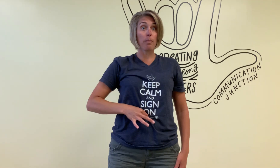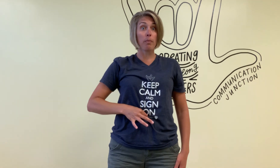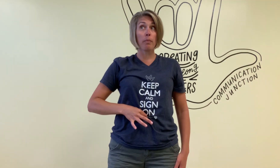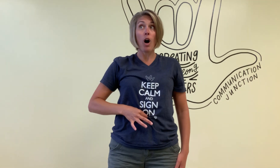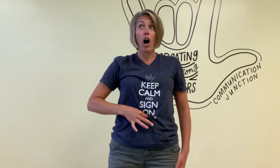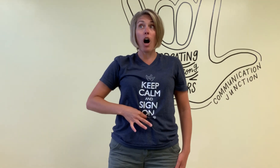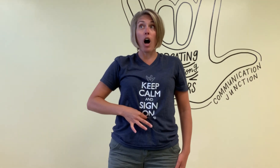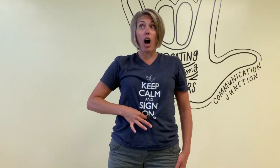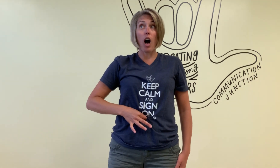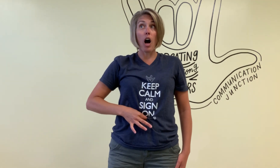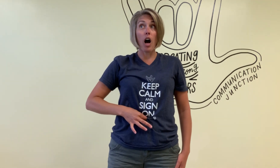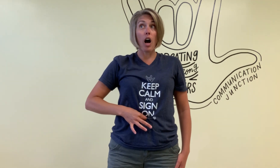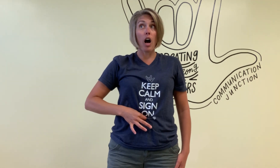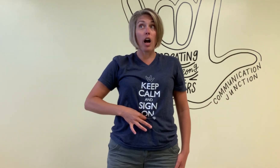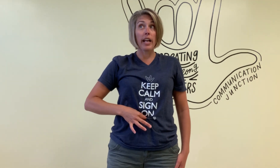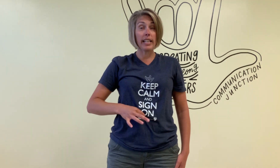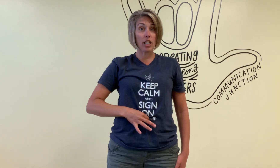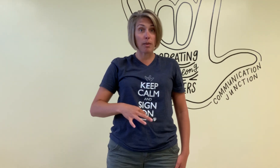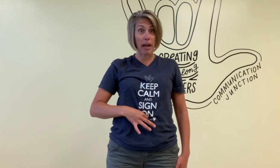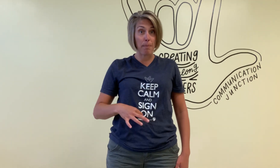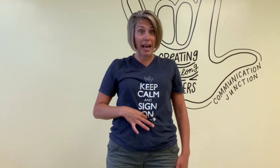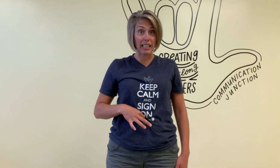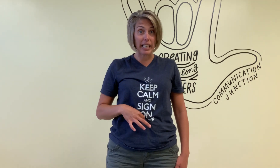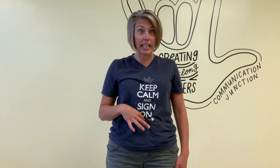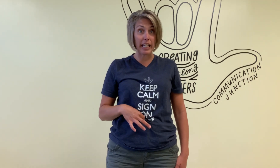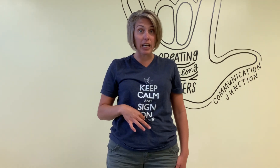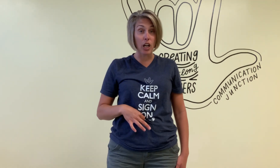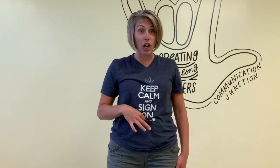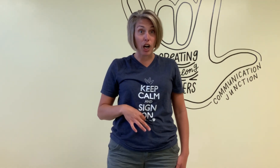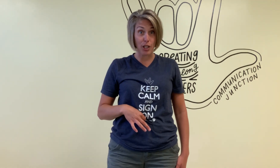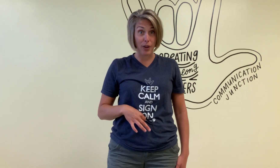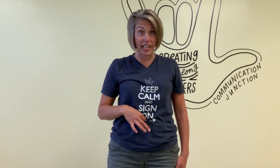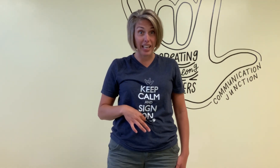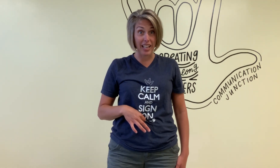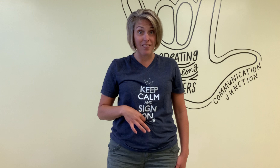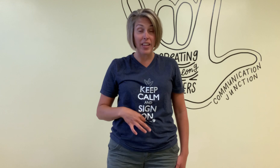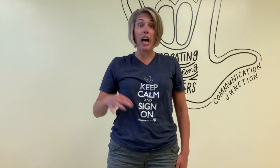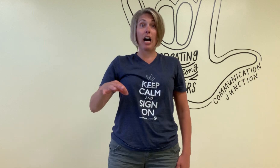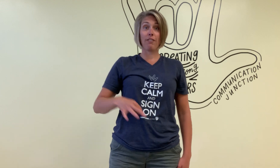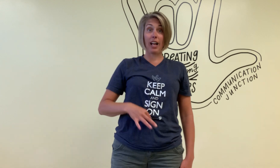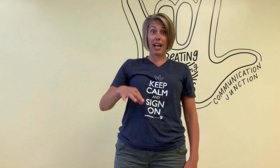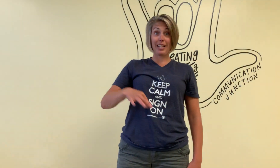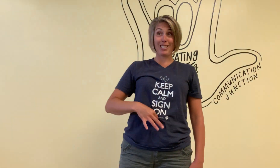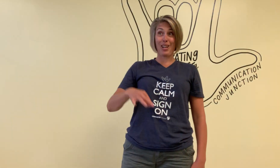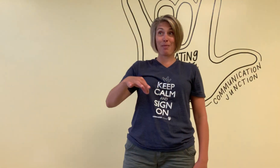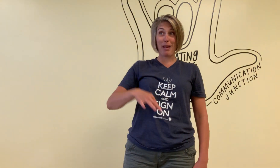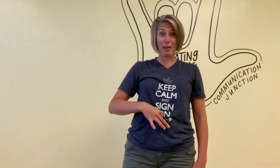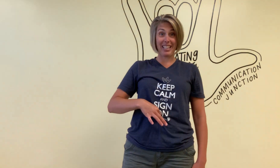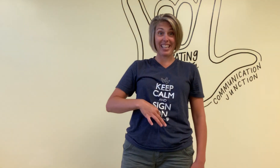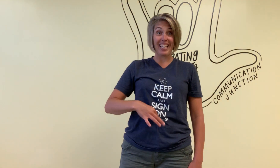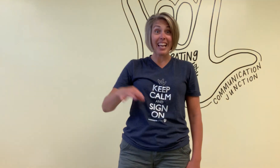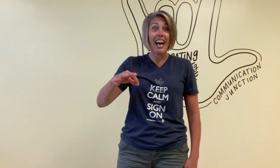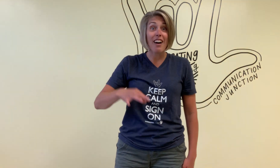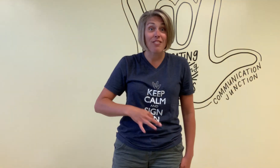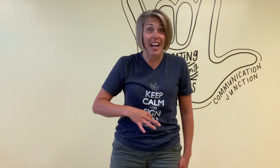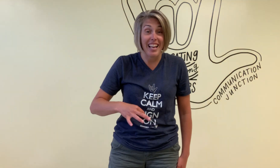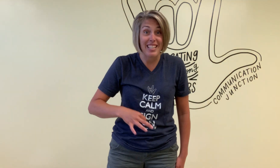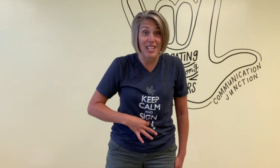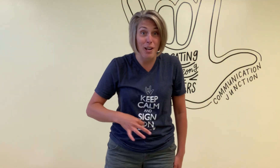Whoop. He's on my belly. Are you ready? A fly is on my belly. A fly is on